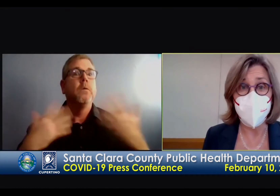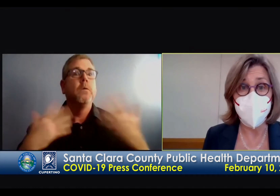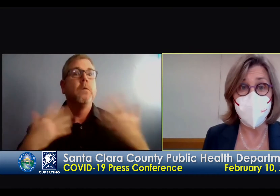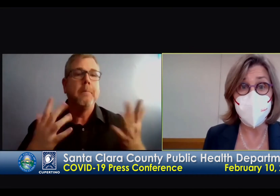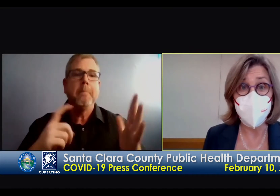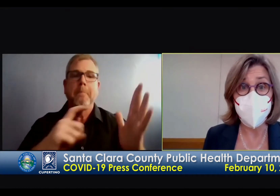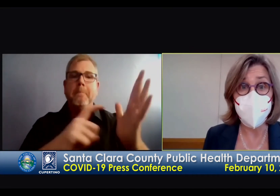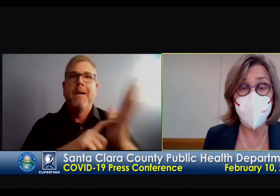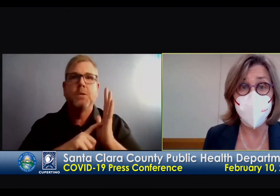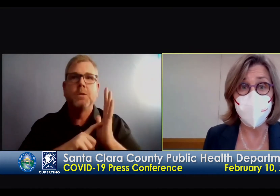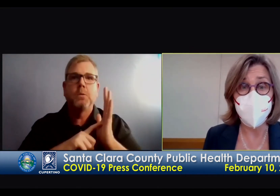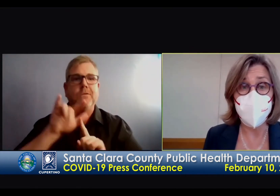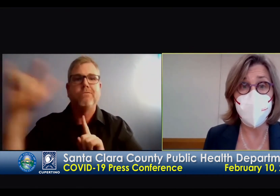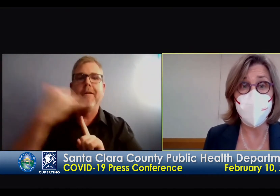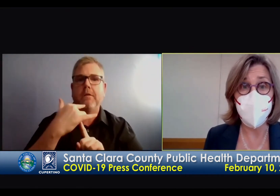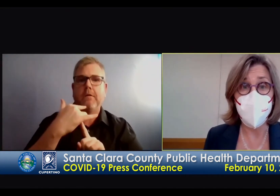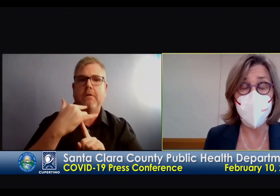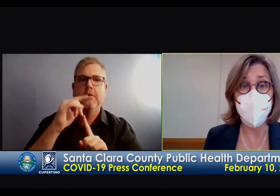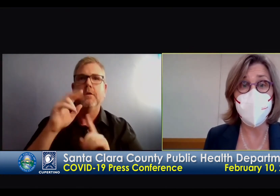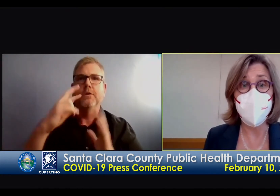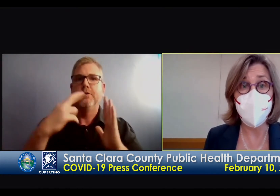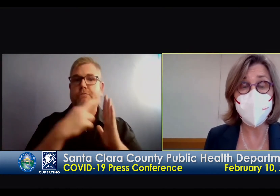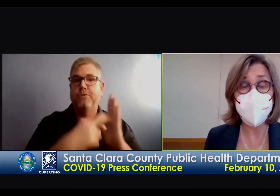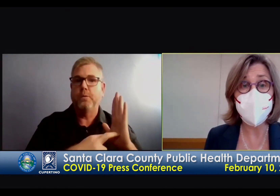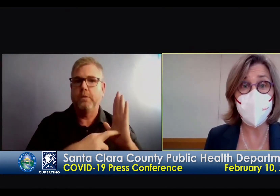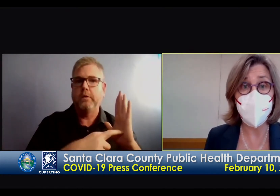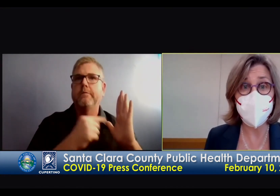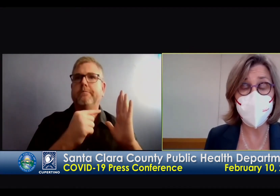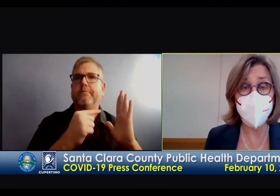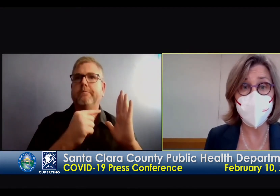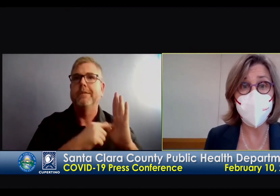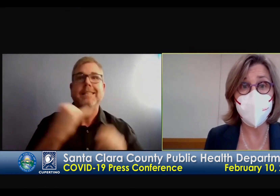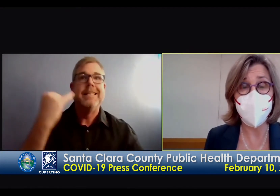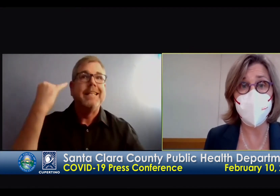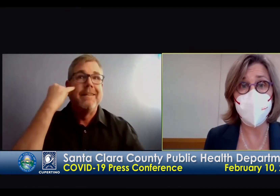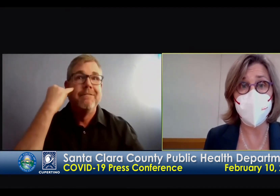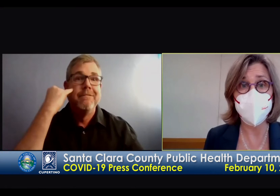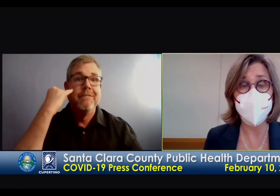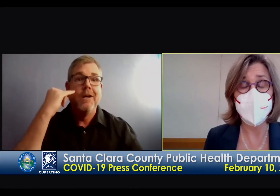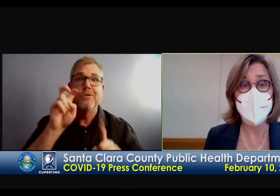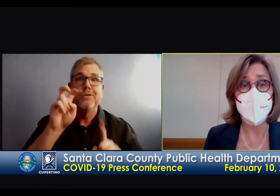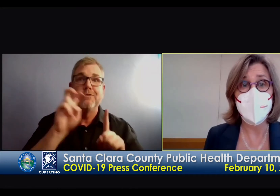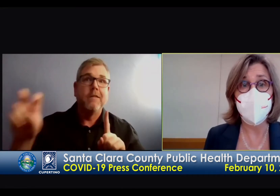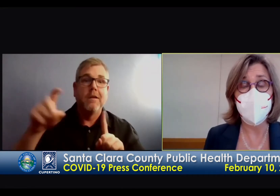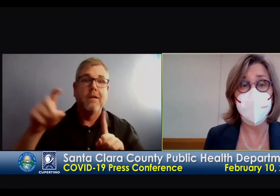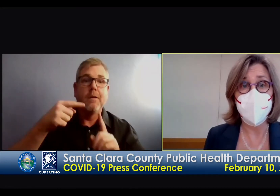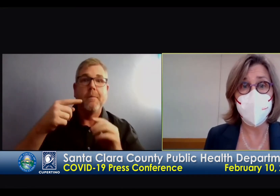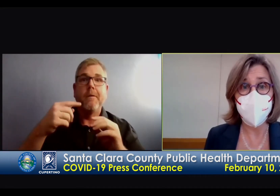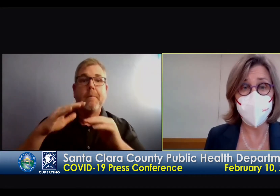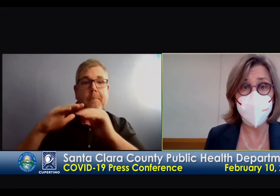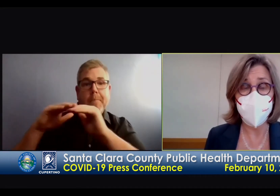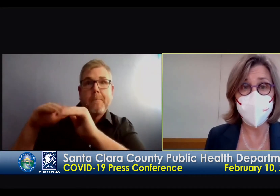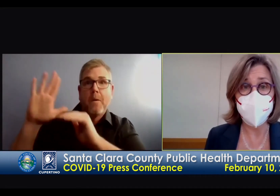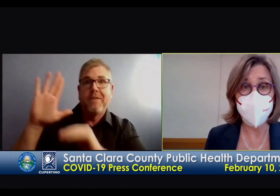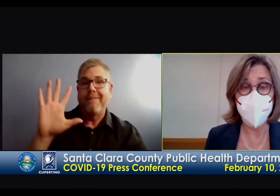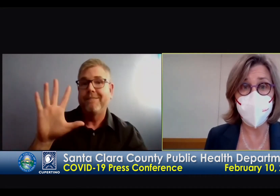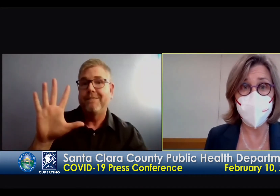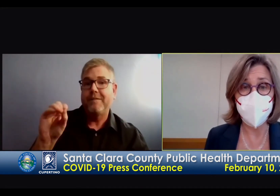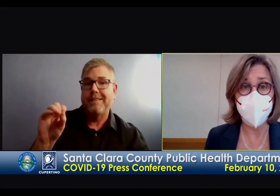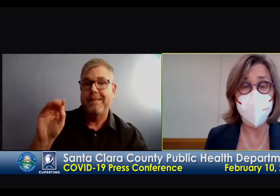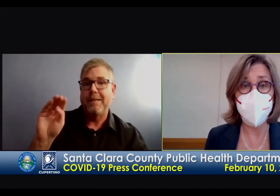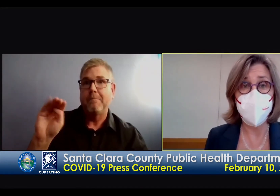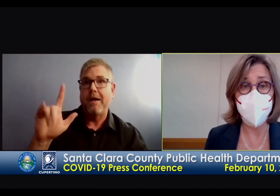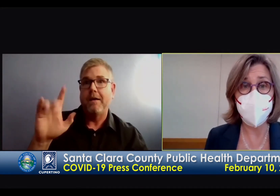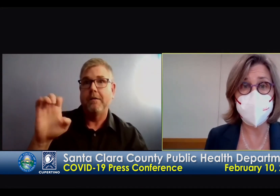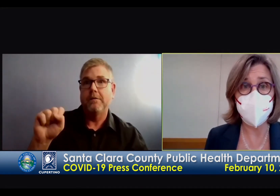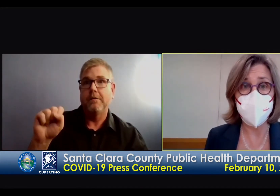than 150 miles from the county border must quarantine for 10 days. So this individual